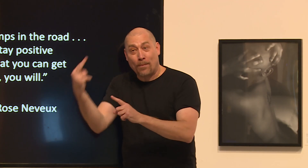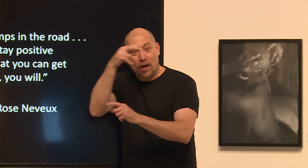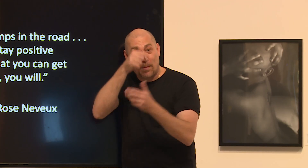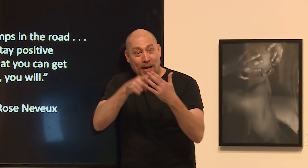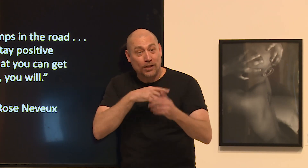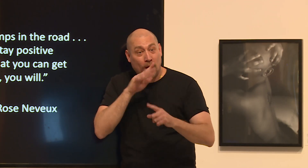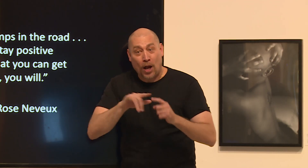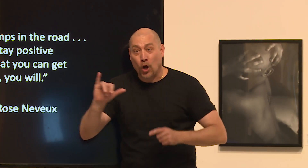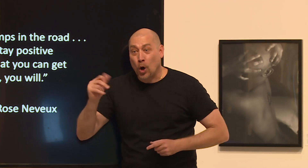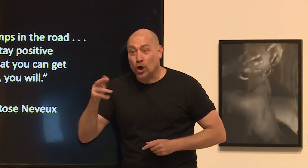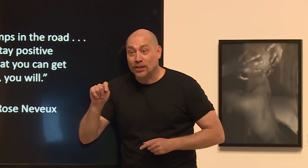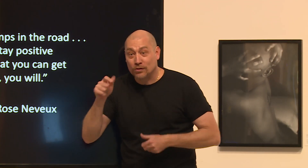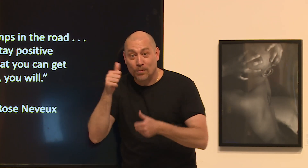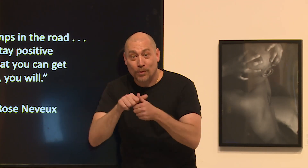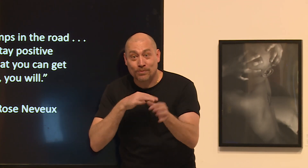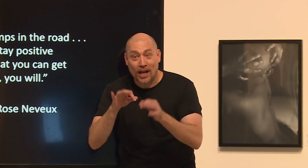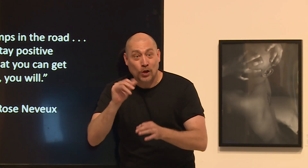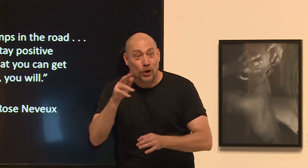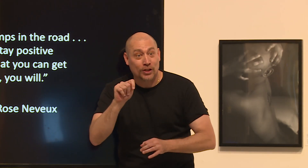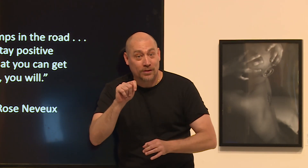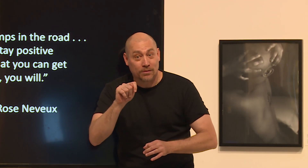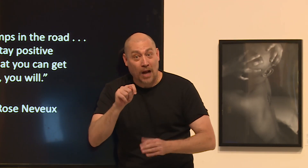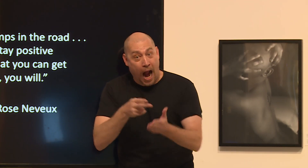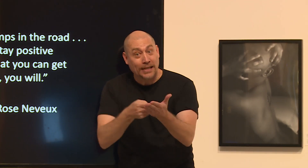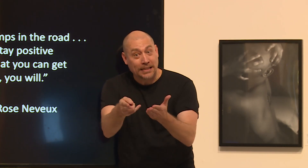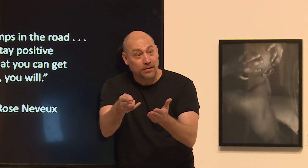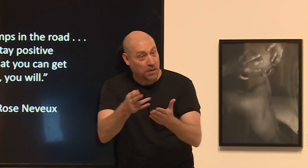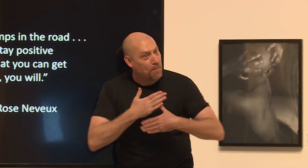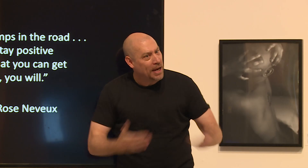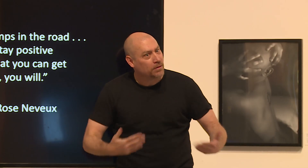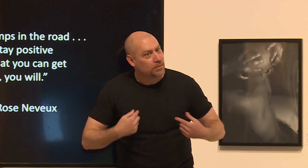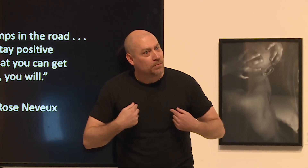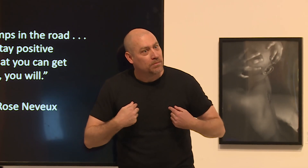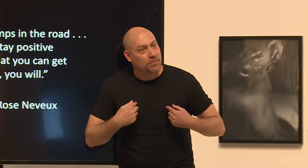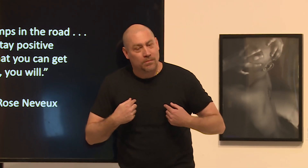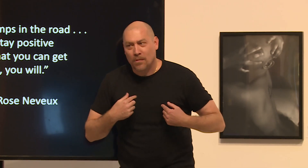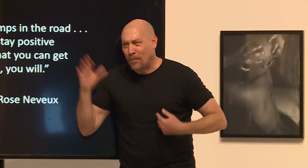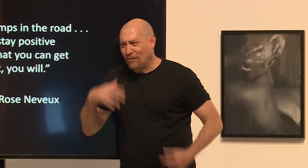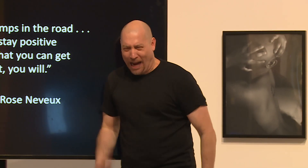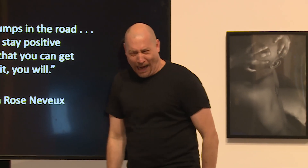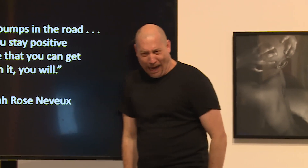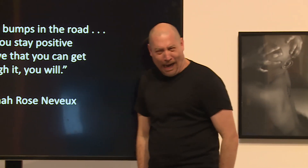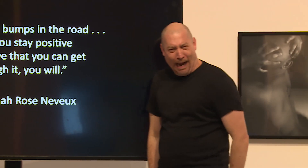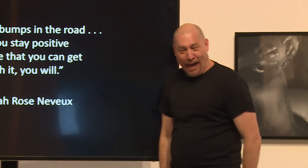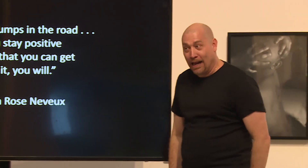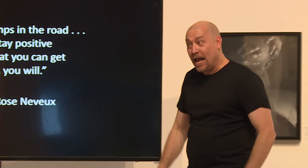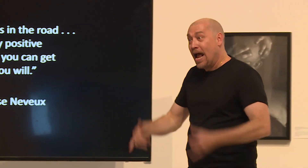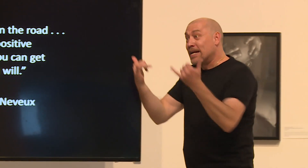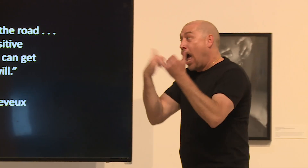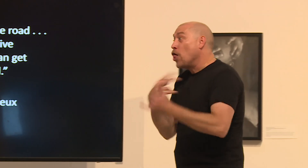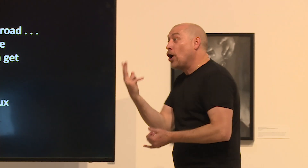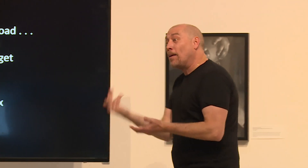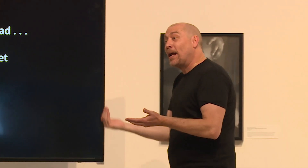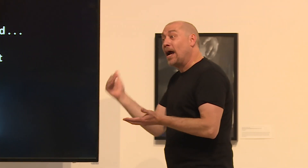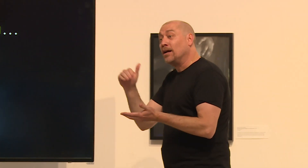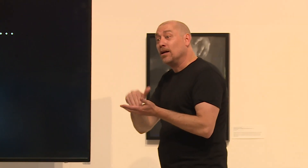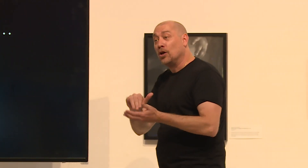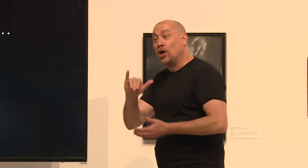keep going. Don't give up. Looking back on my idea about yogurt, I think, what was I thinking? Yeah, no.